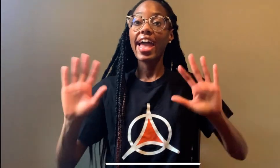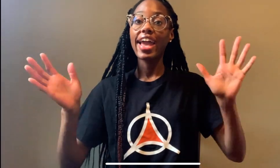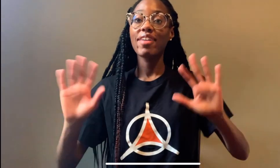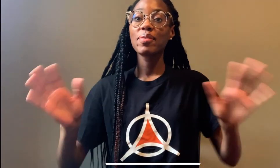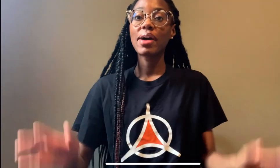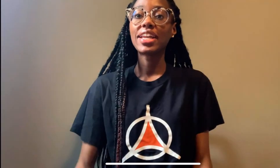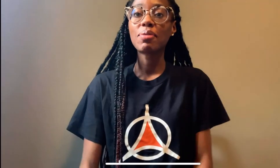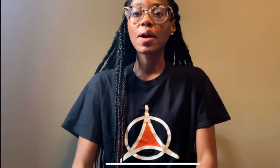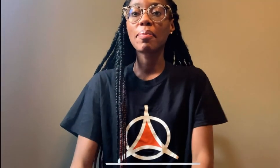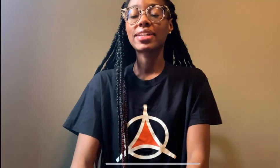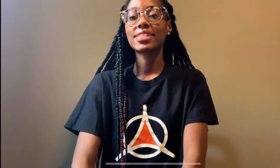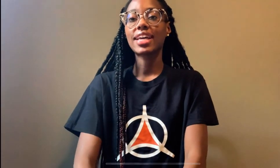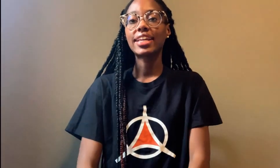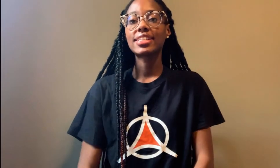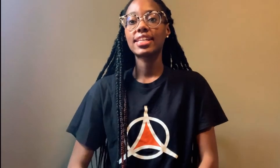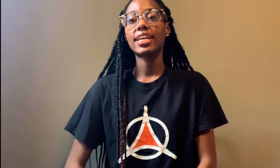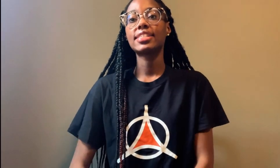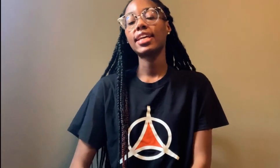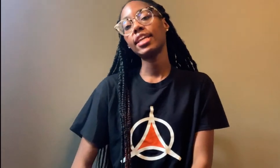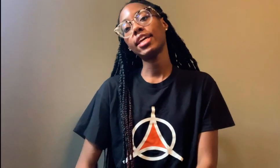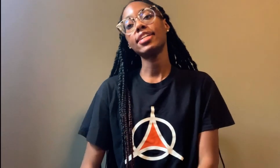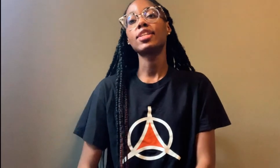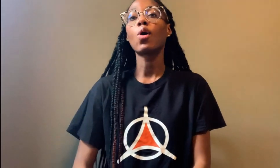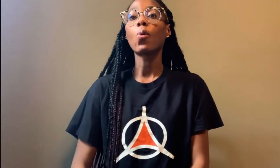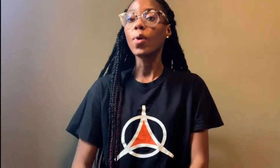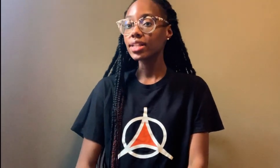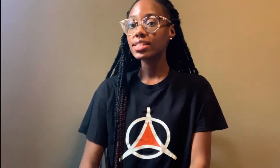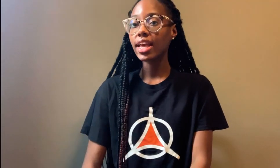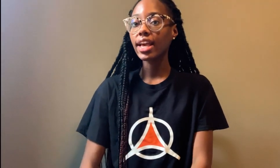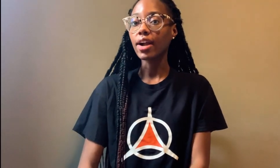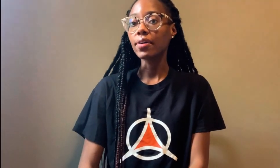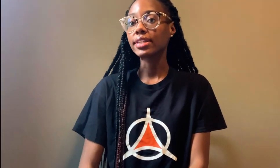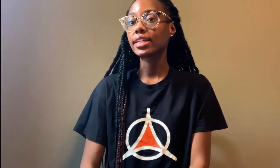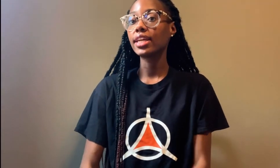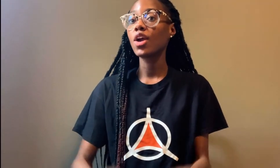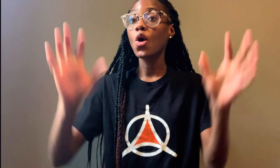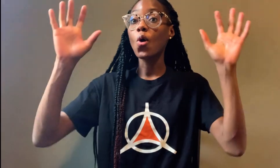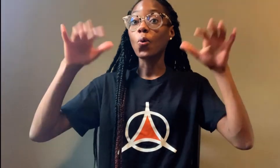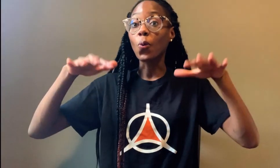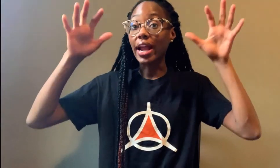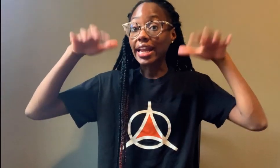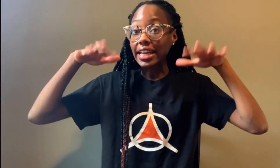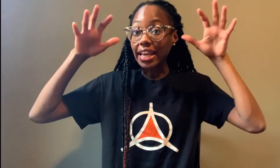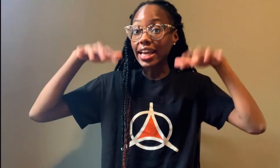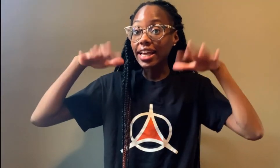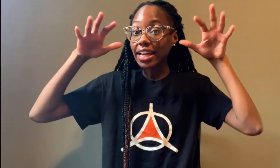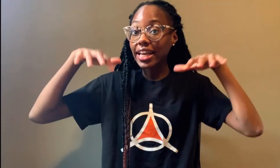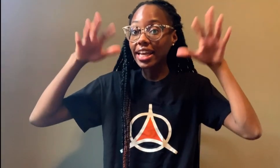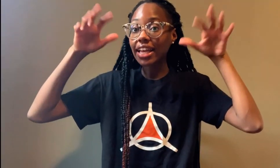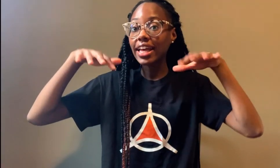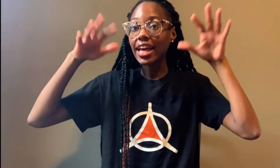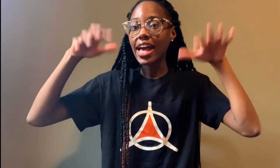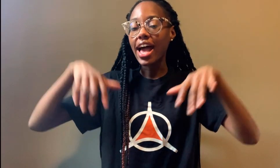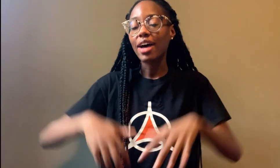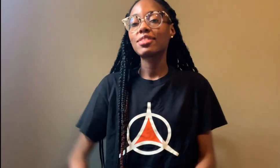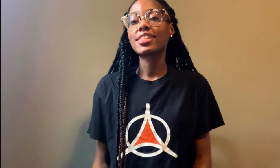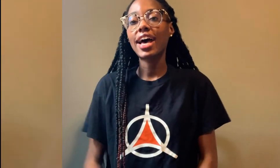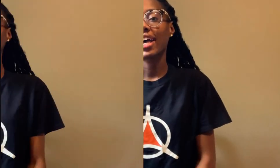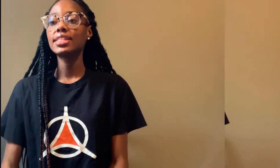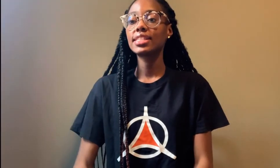Hey everybody, welcome back to Signing Says. It is Wednesday, currently raining outside.